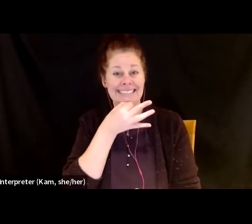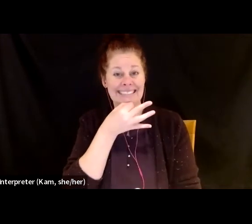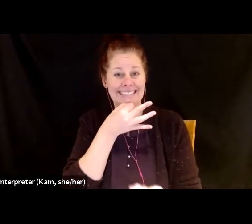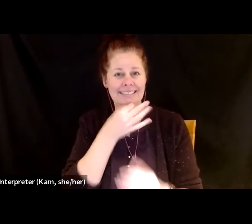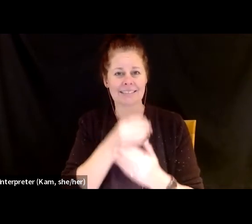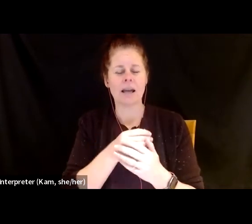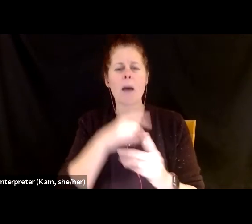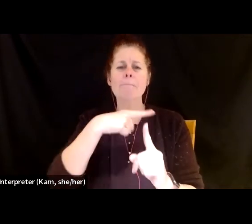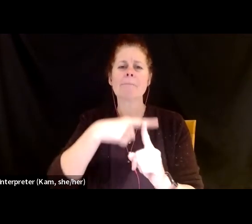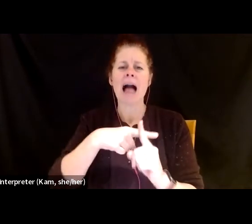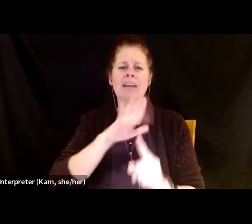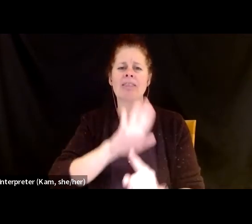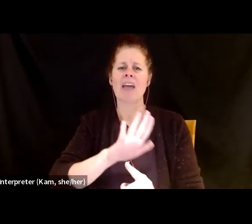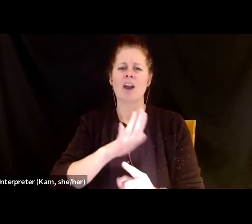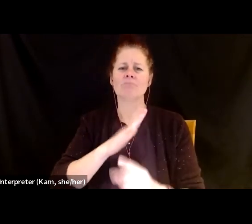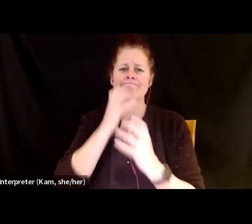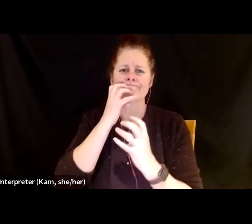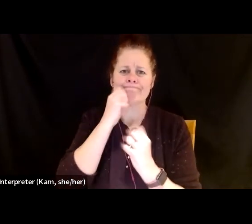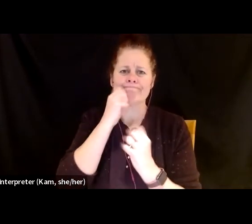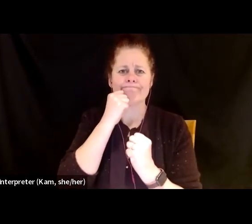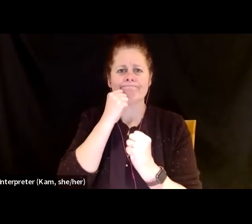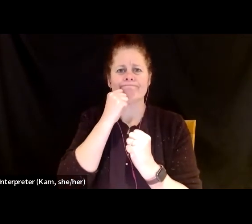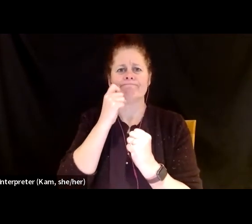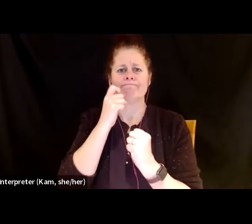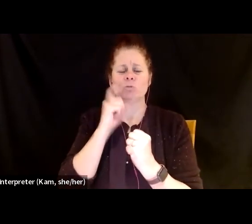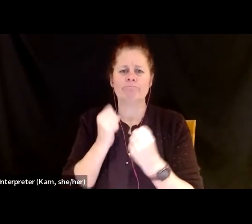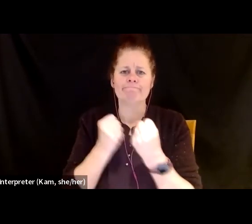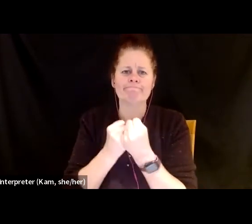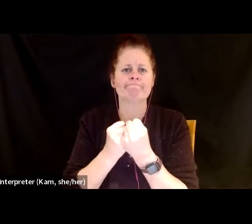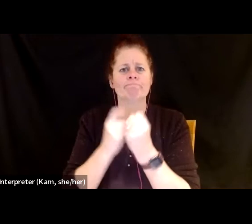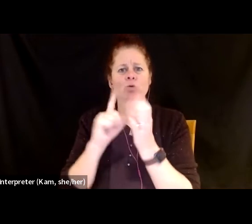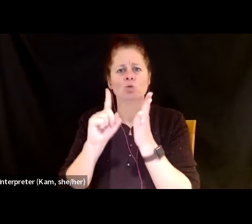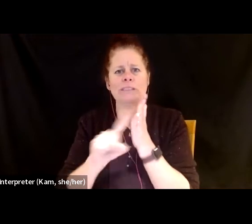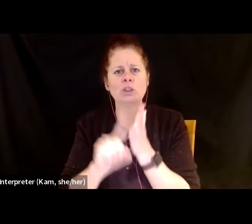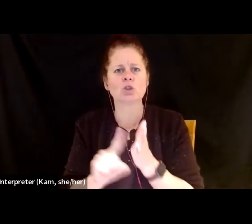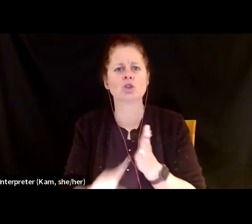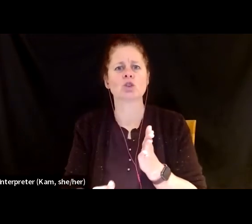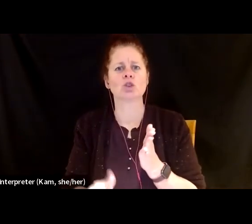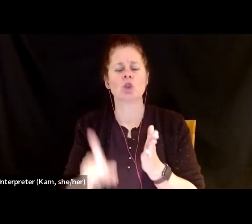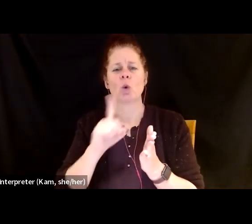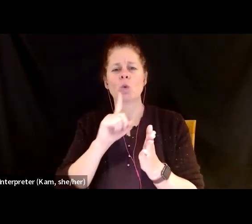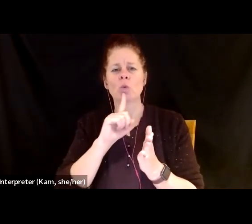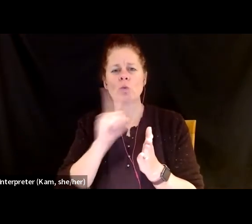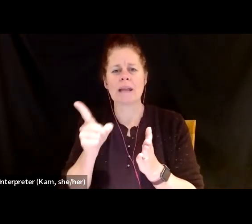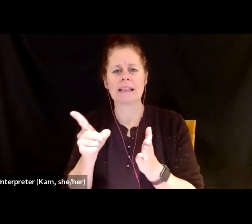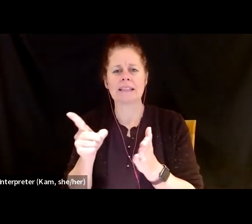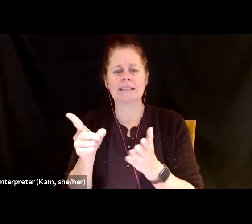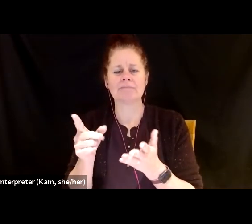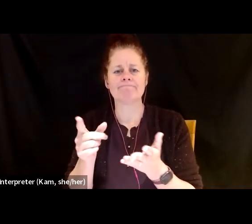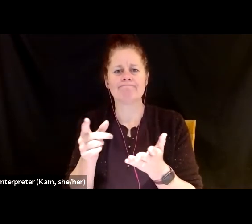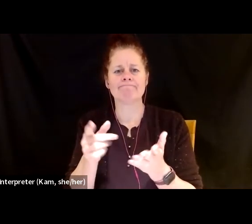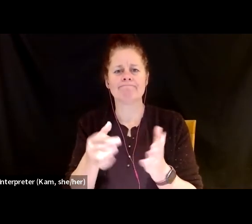and research and really like grounding us and holding us in